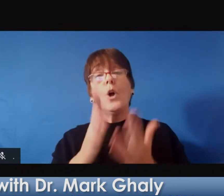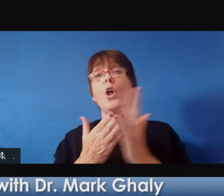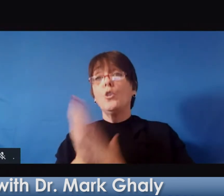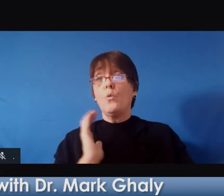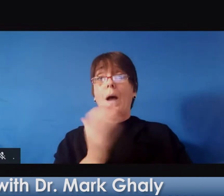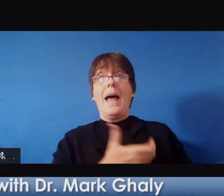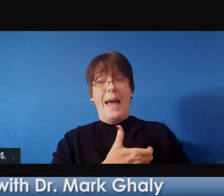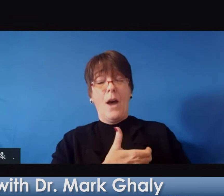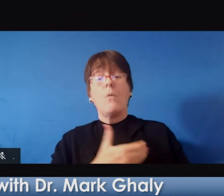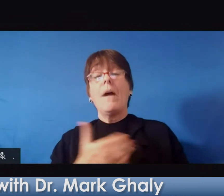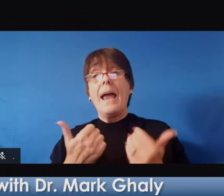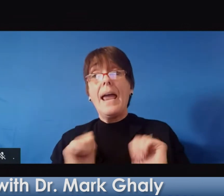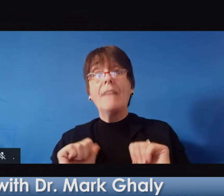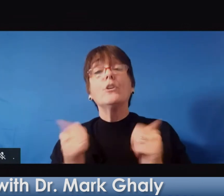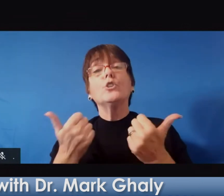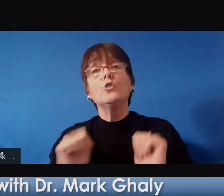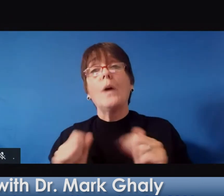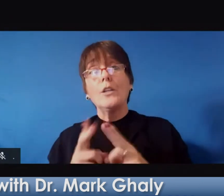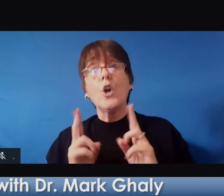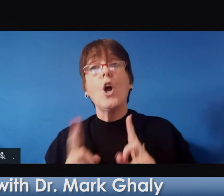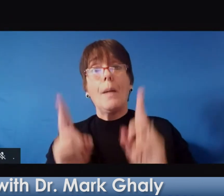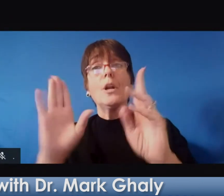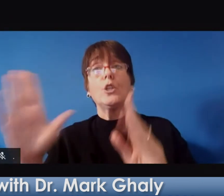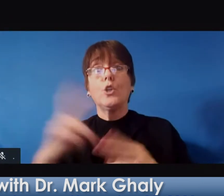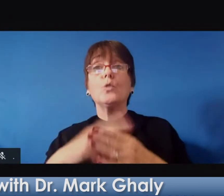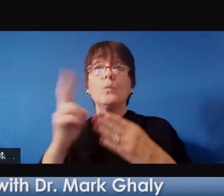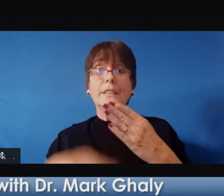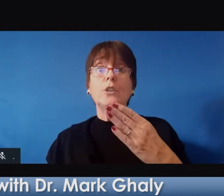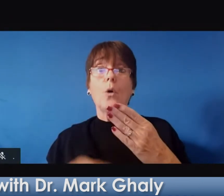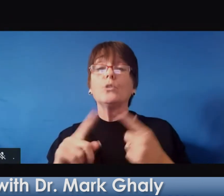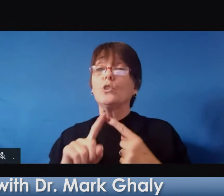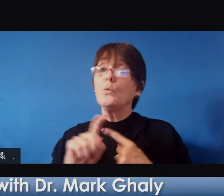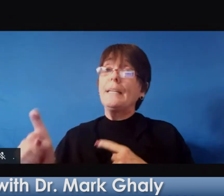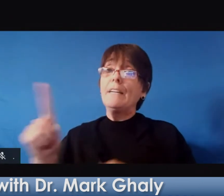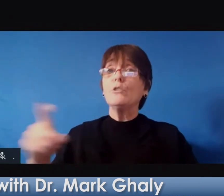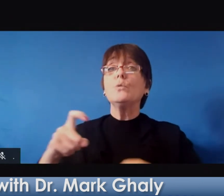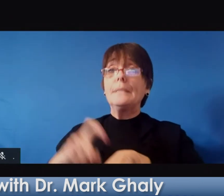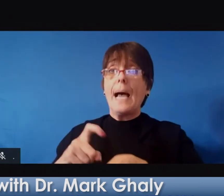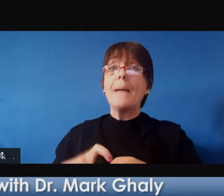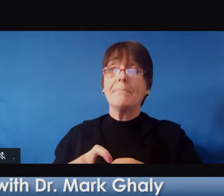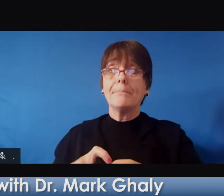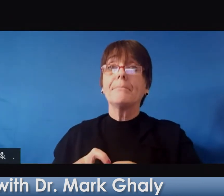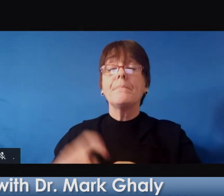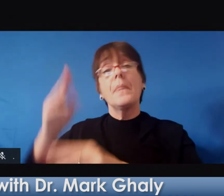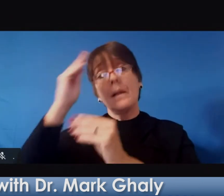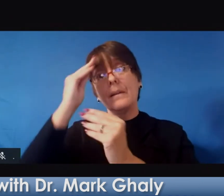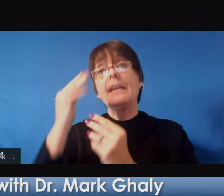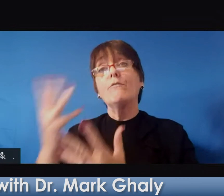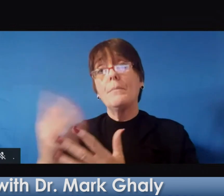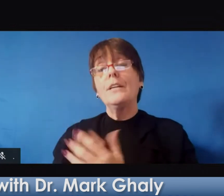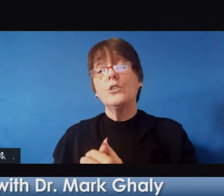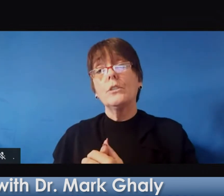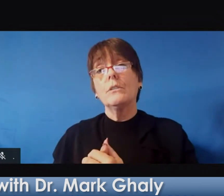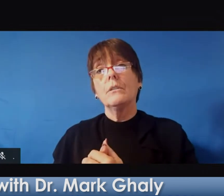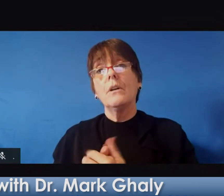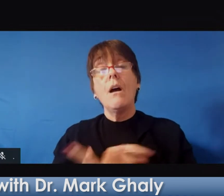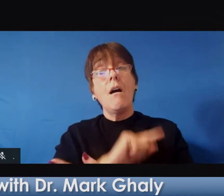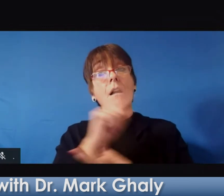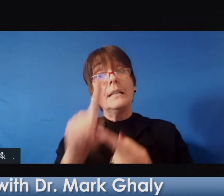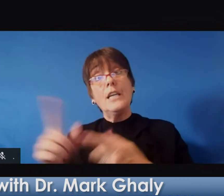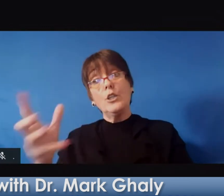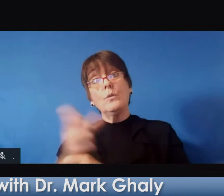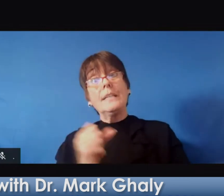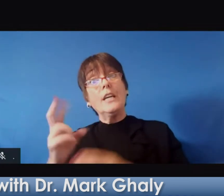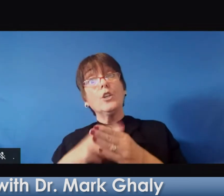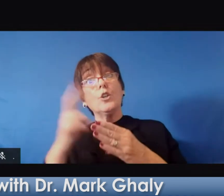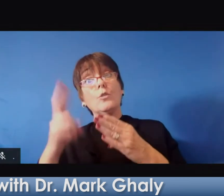efforts, try to expedite the result so we can give you more timely information. And until you get that result,